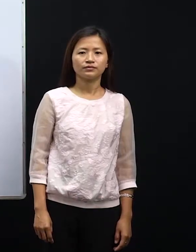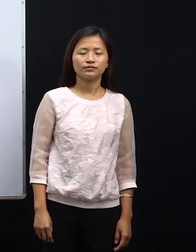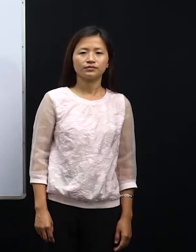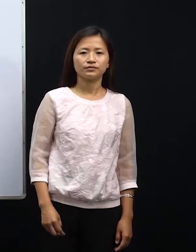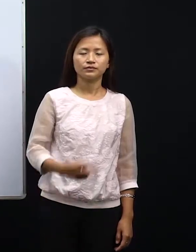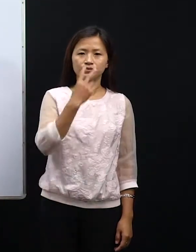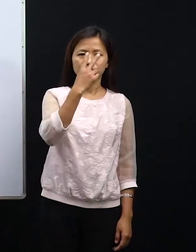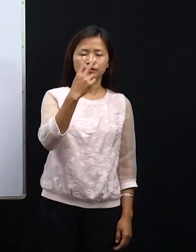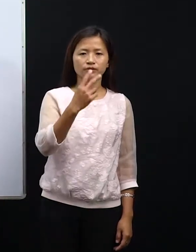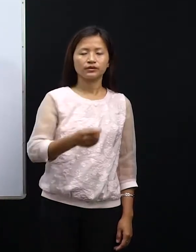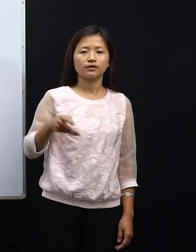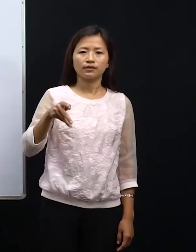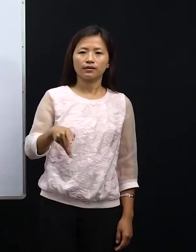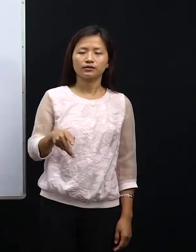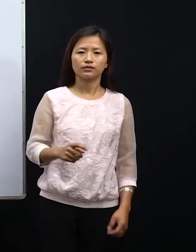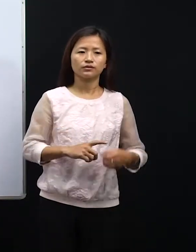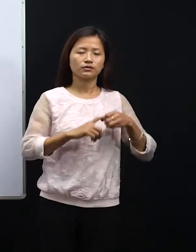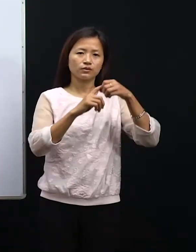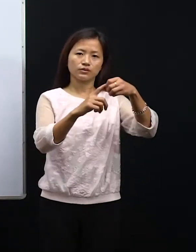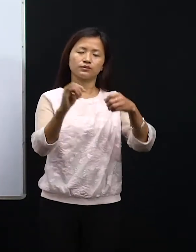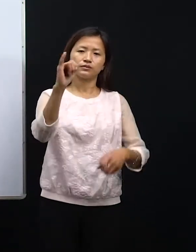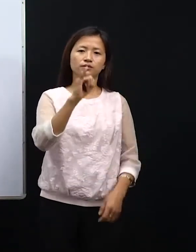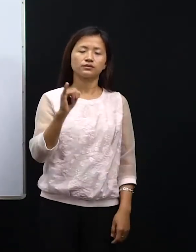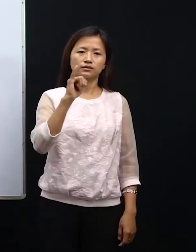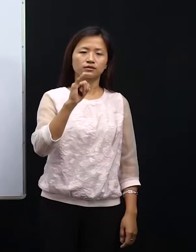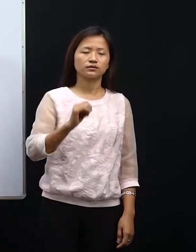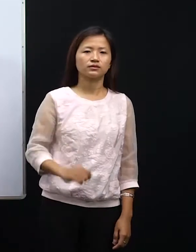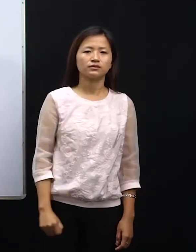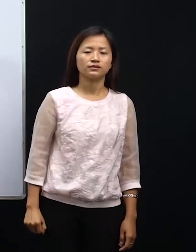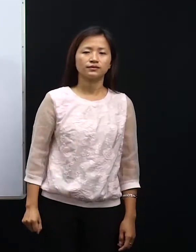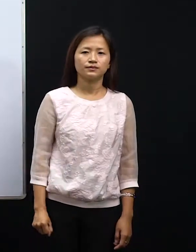Let's look at question number 6.